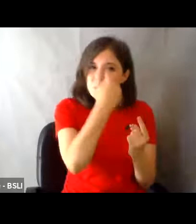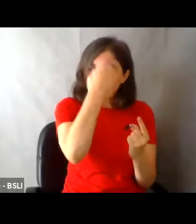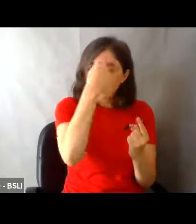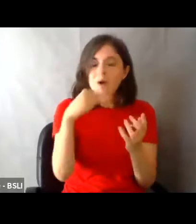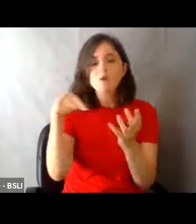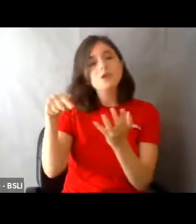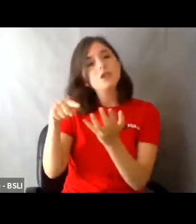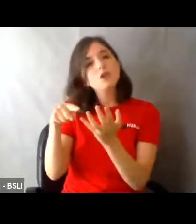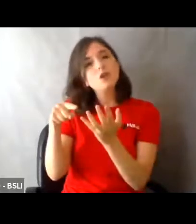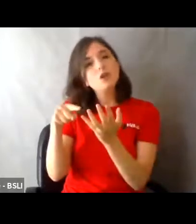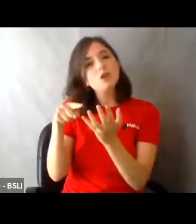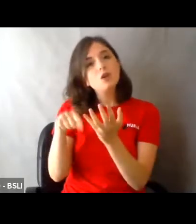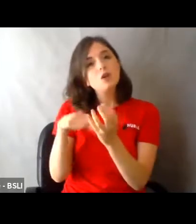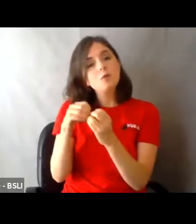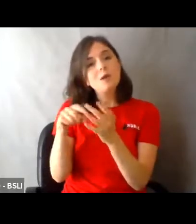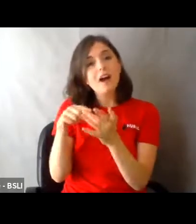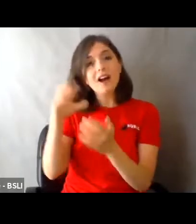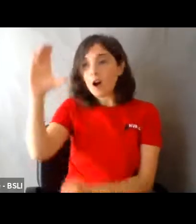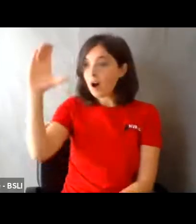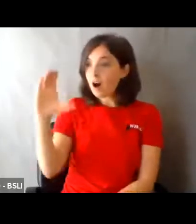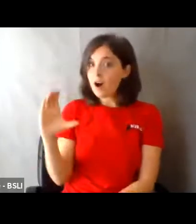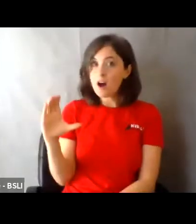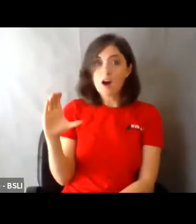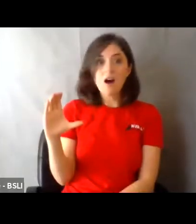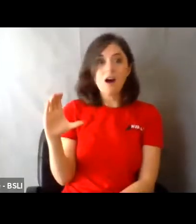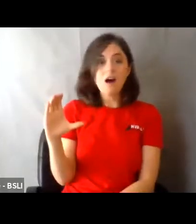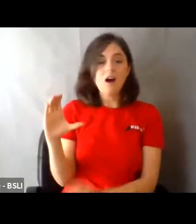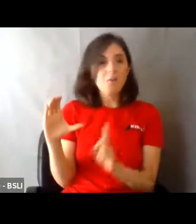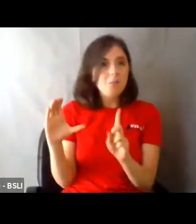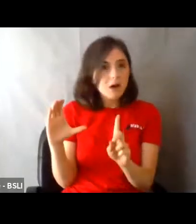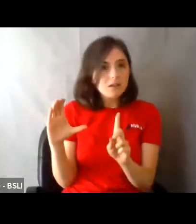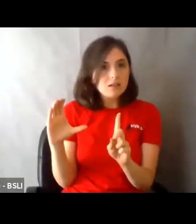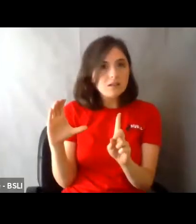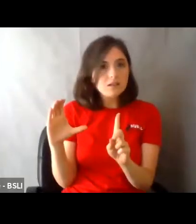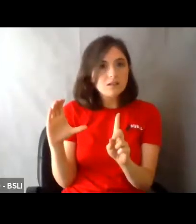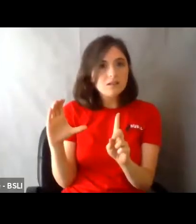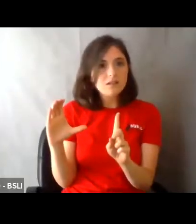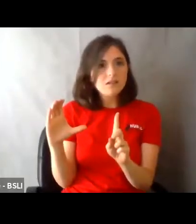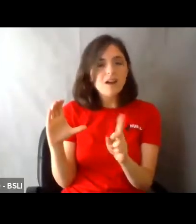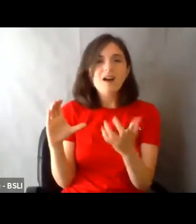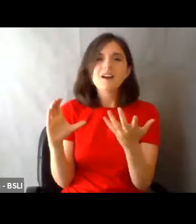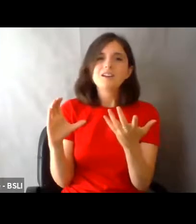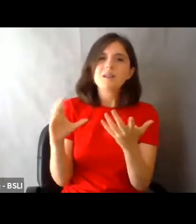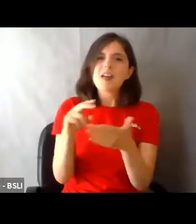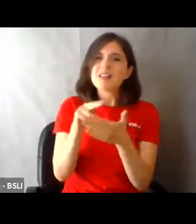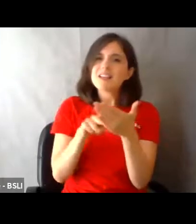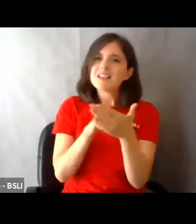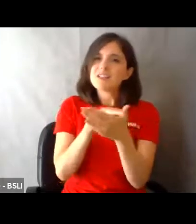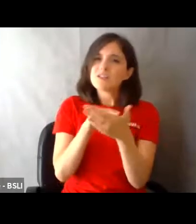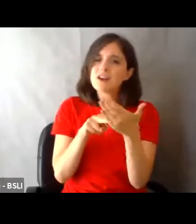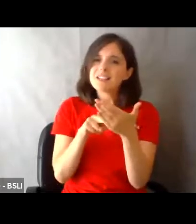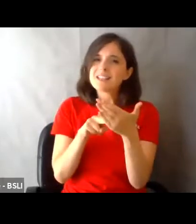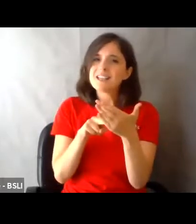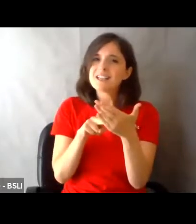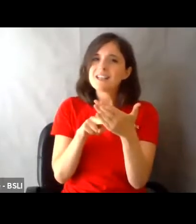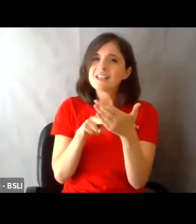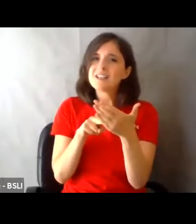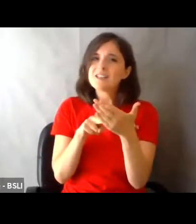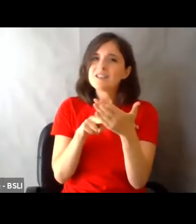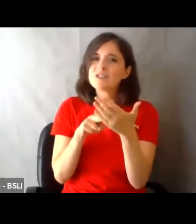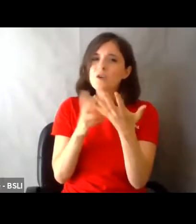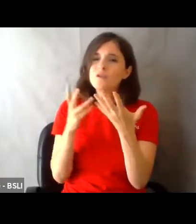income is that you are handed this pot of money, but the kind of mechanisms, the democratic mechanisms that